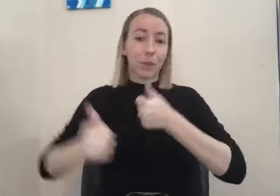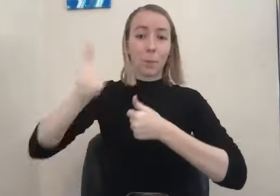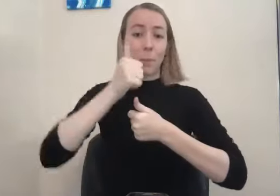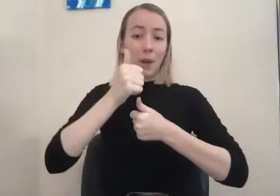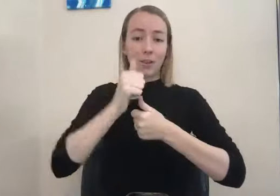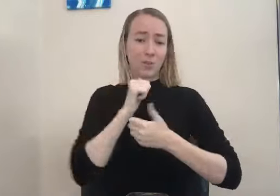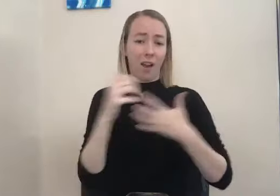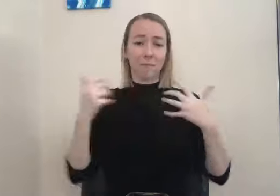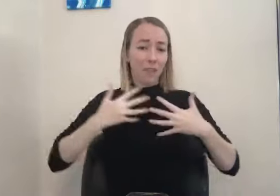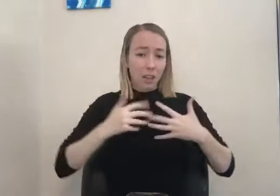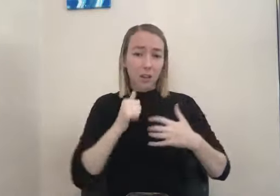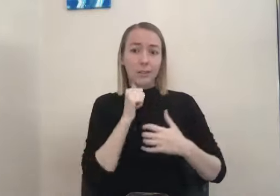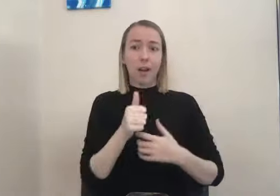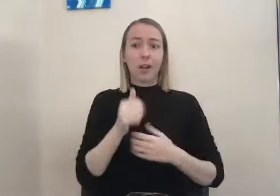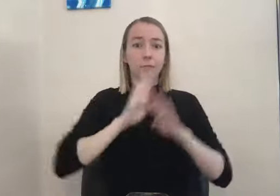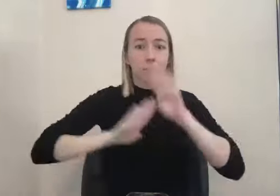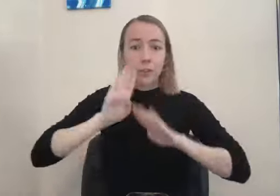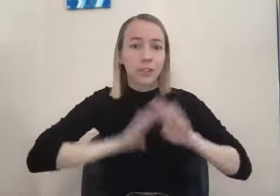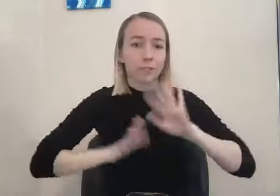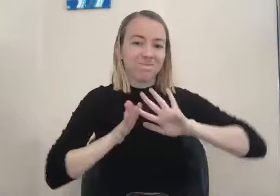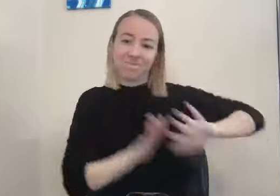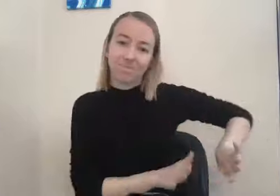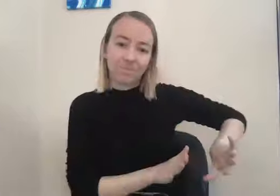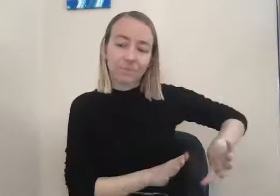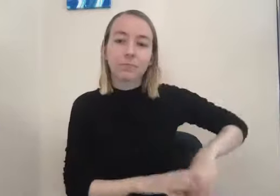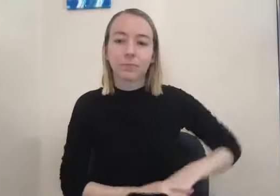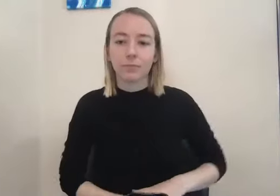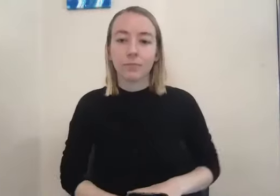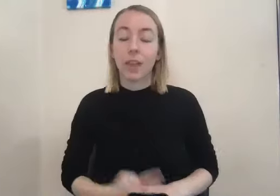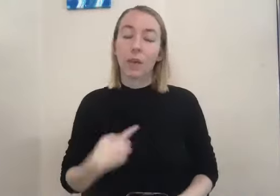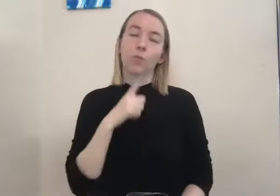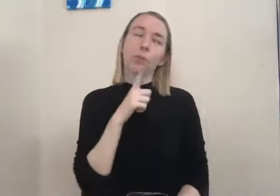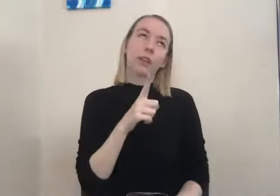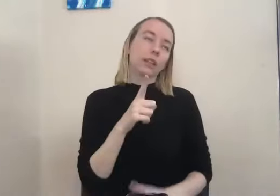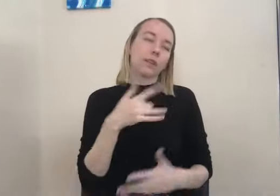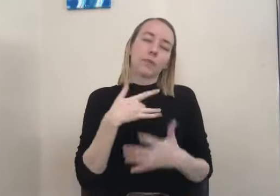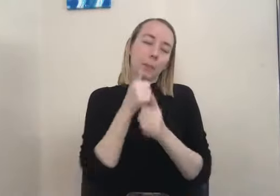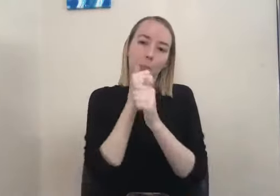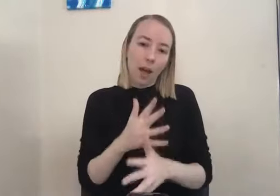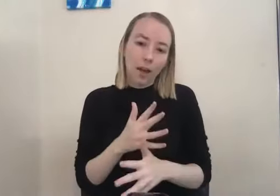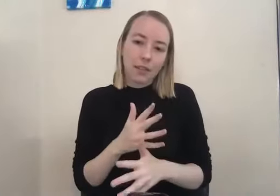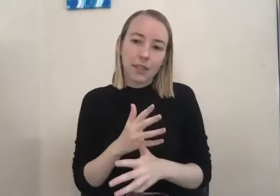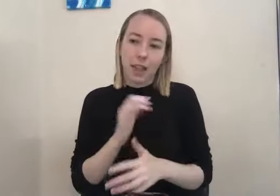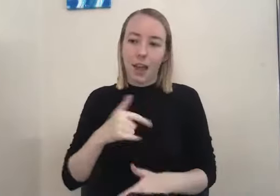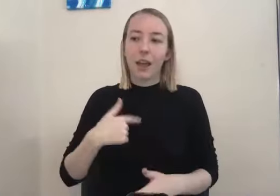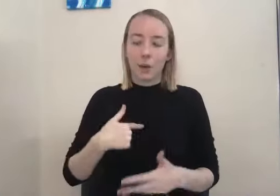it's like the weeds all jump up and go, and the higher power goes, do you think it's going? What you got to do about it now, Carin? You